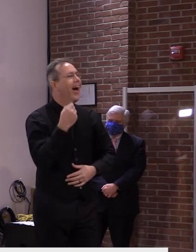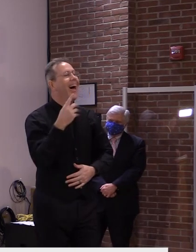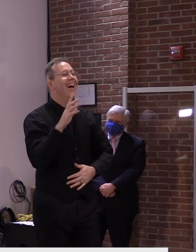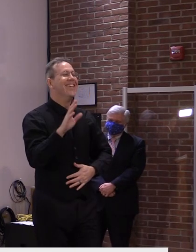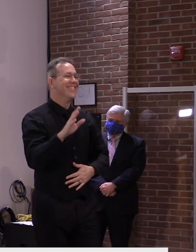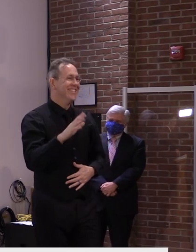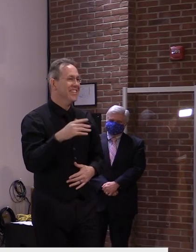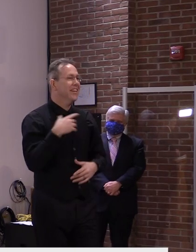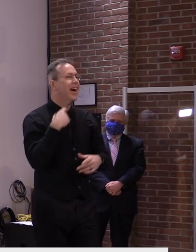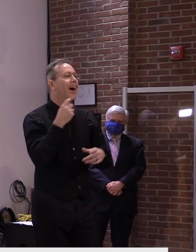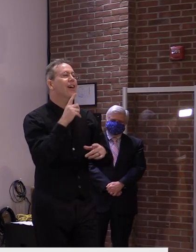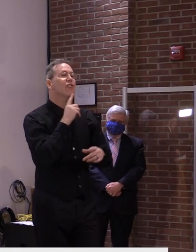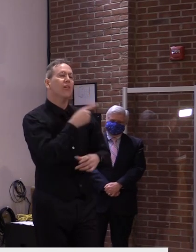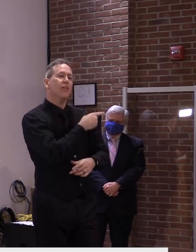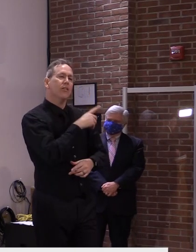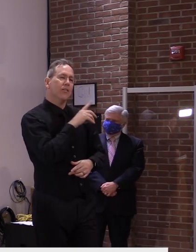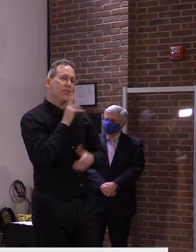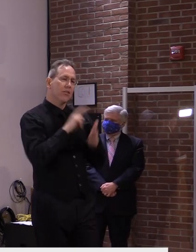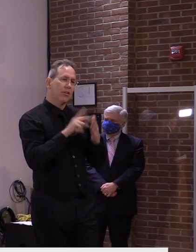category.